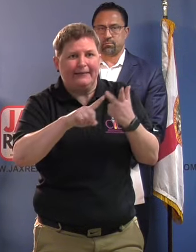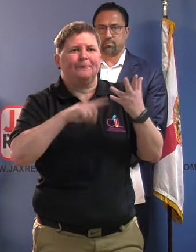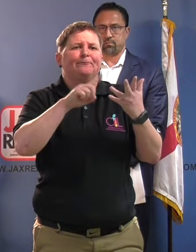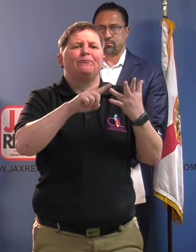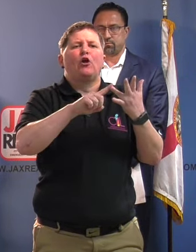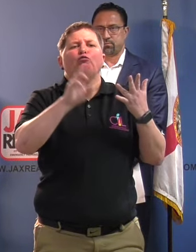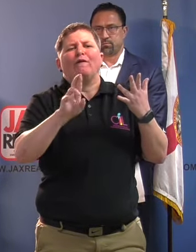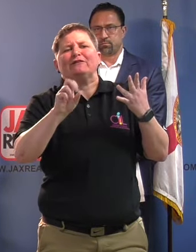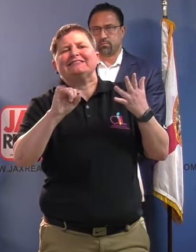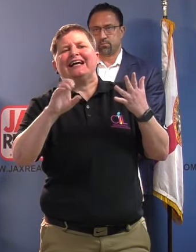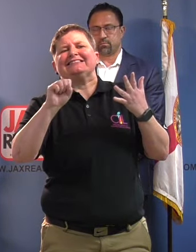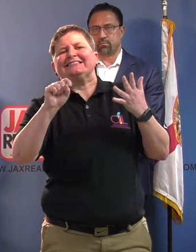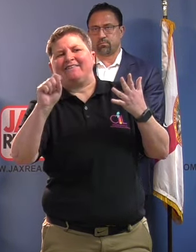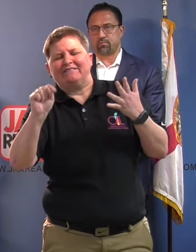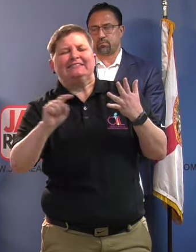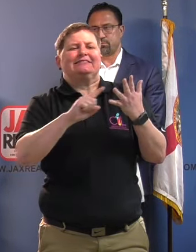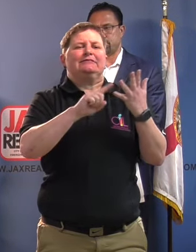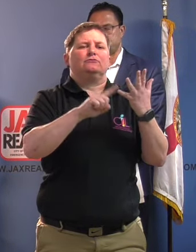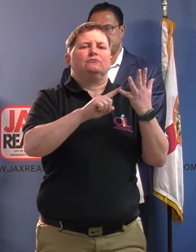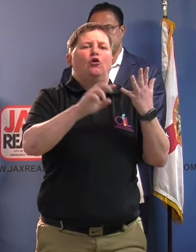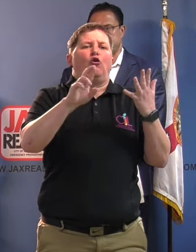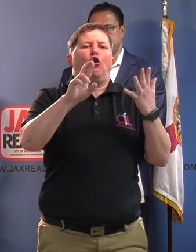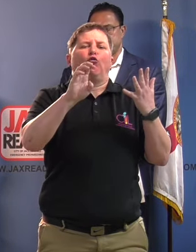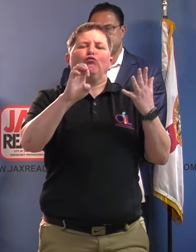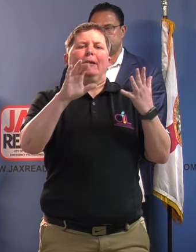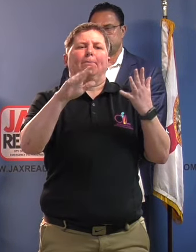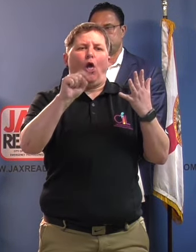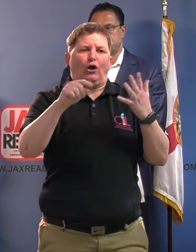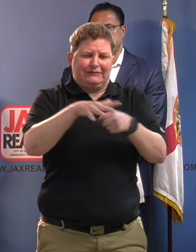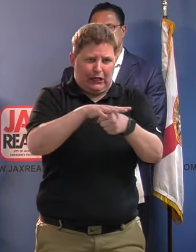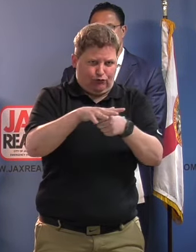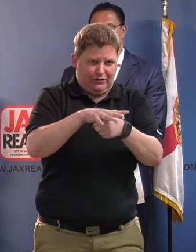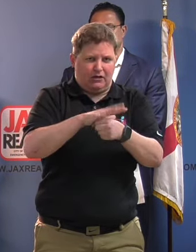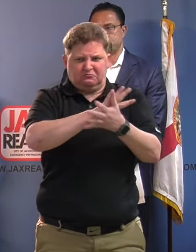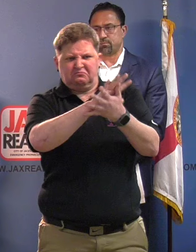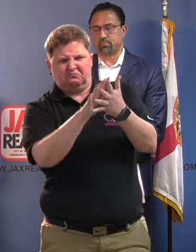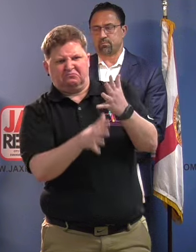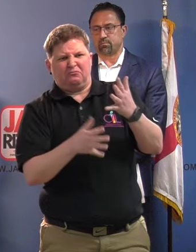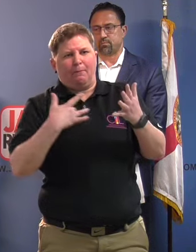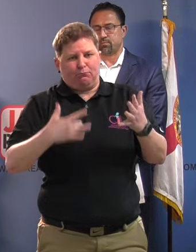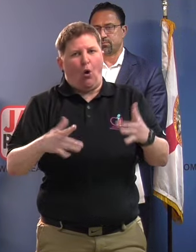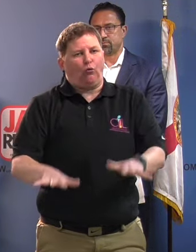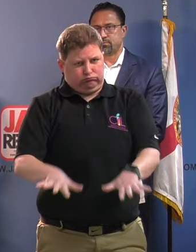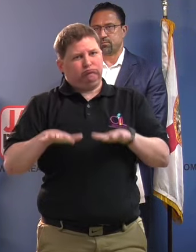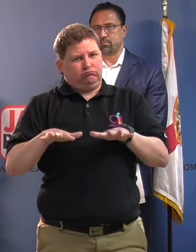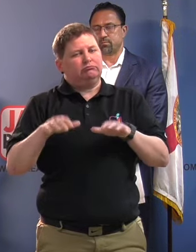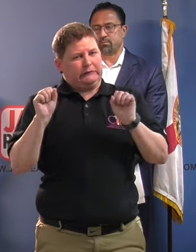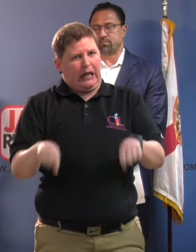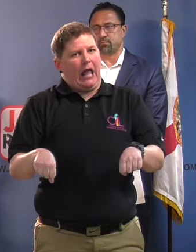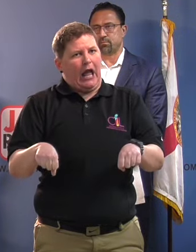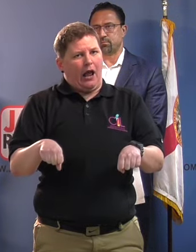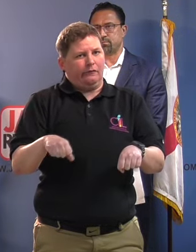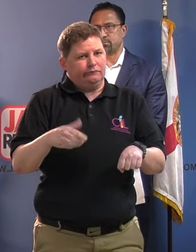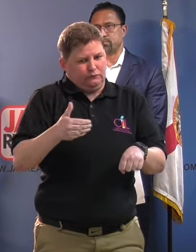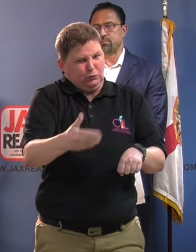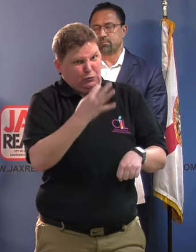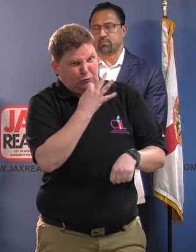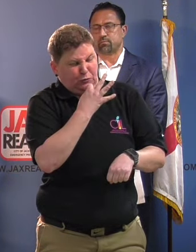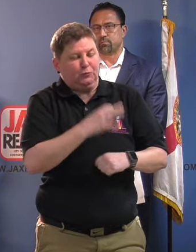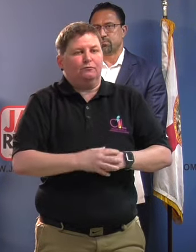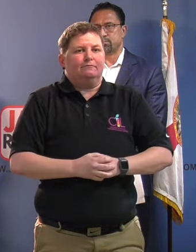Ribault areas that all are very prone to flooding could see some flooding during this storm. Please keep your phone